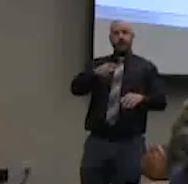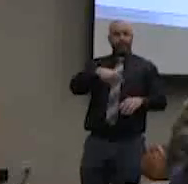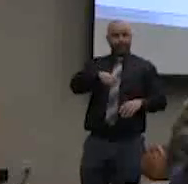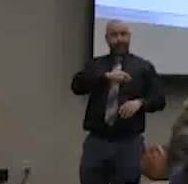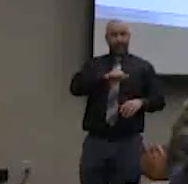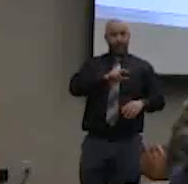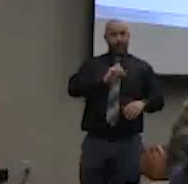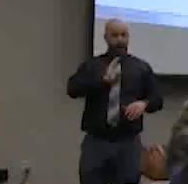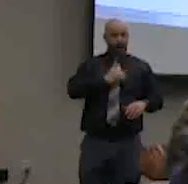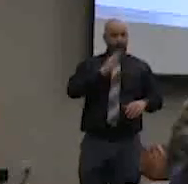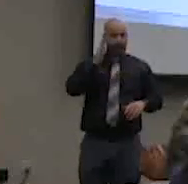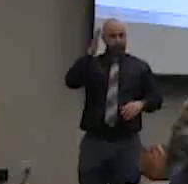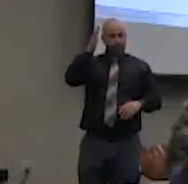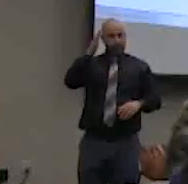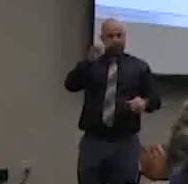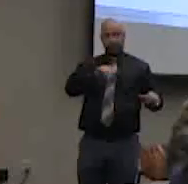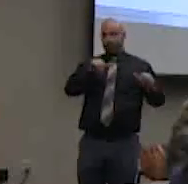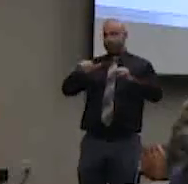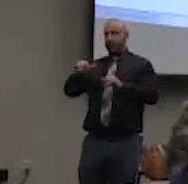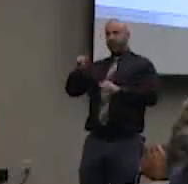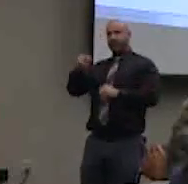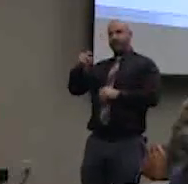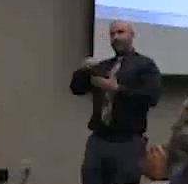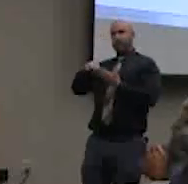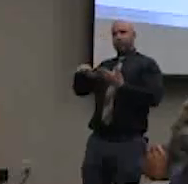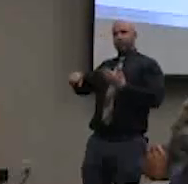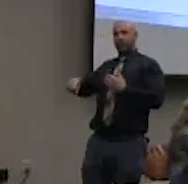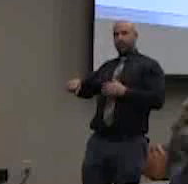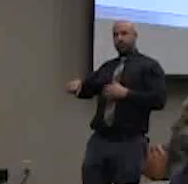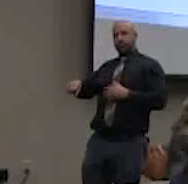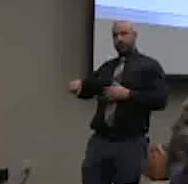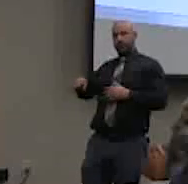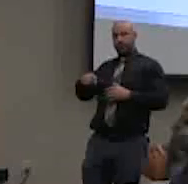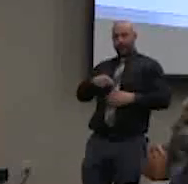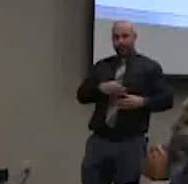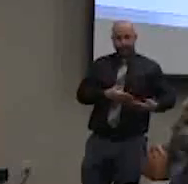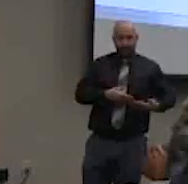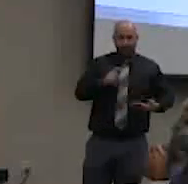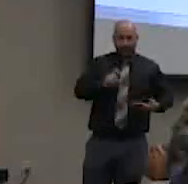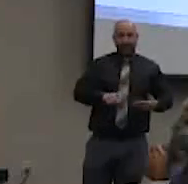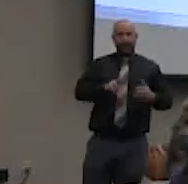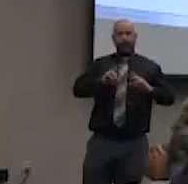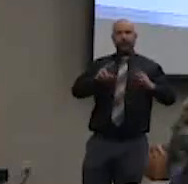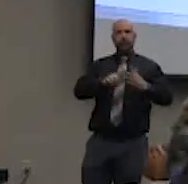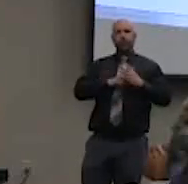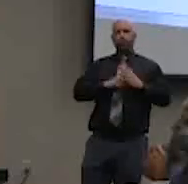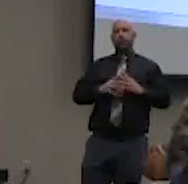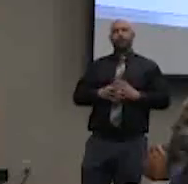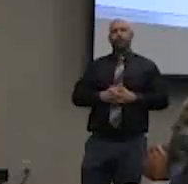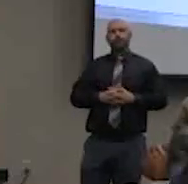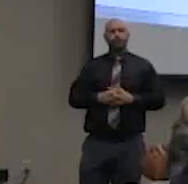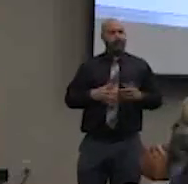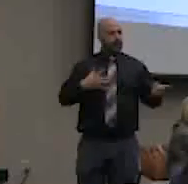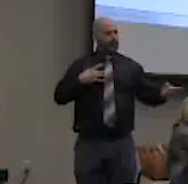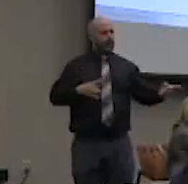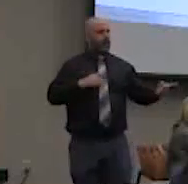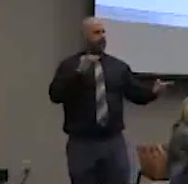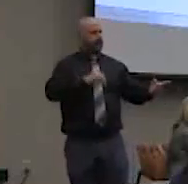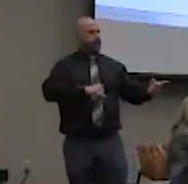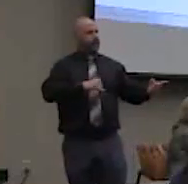at the other end that need TOPS. These babies are going to need Ready Start. And so that's sort of. I like that analogy. So, Tony, thank you for finding time for us today.